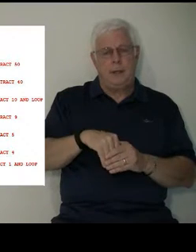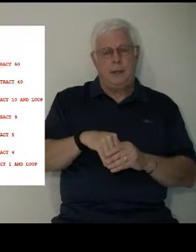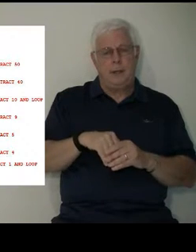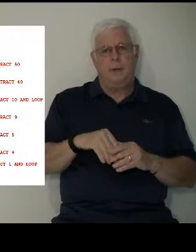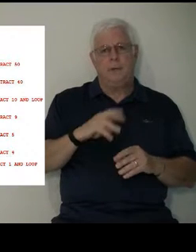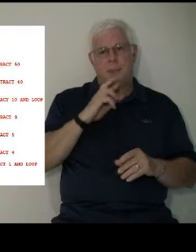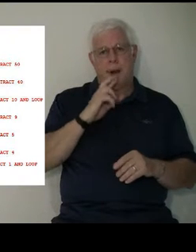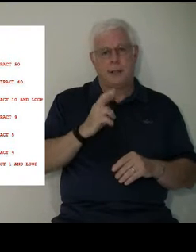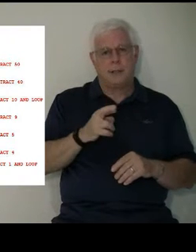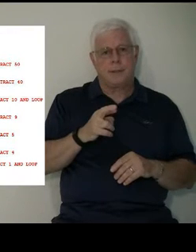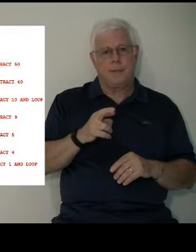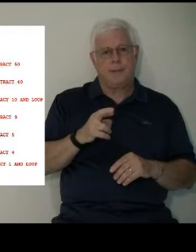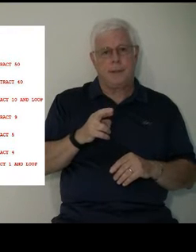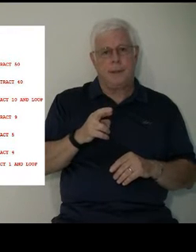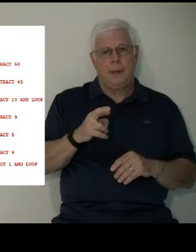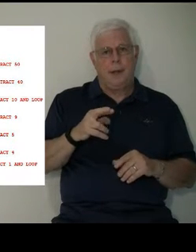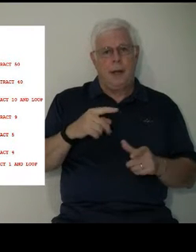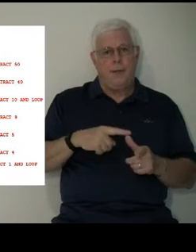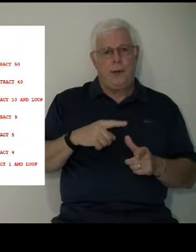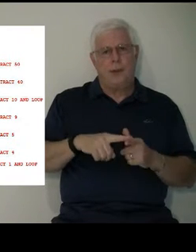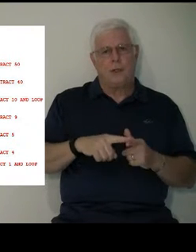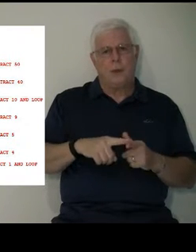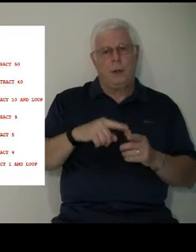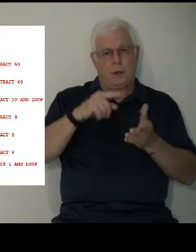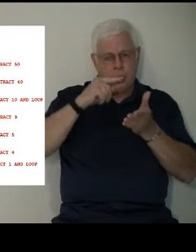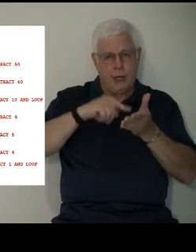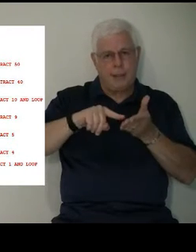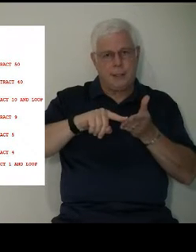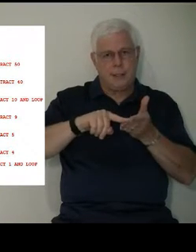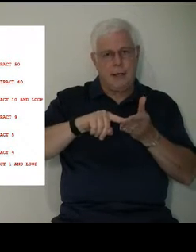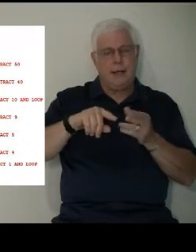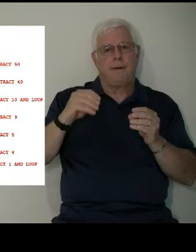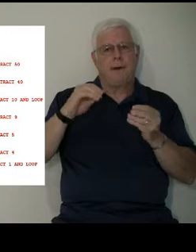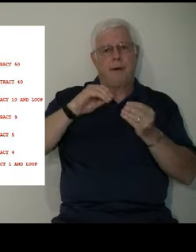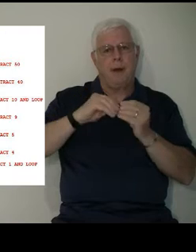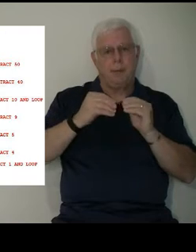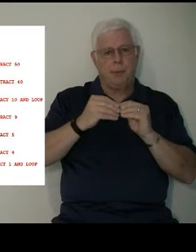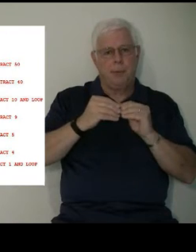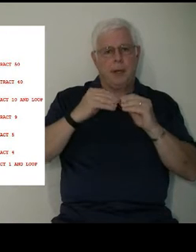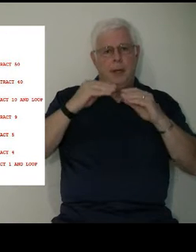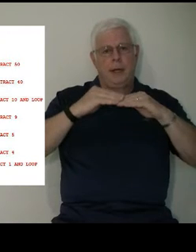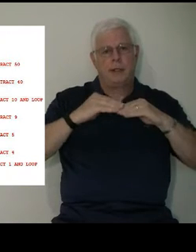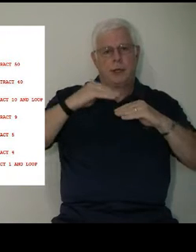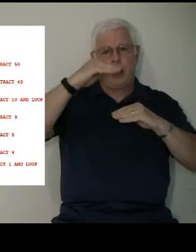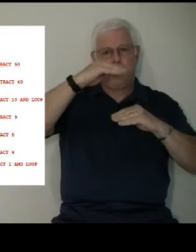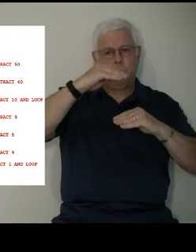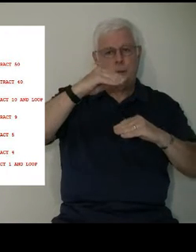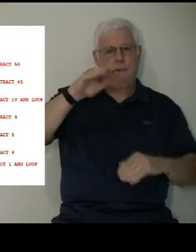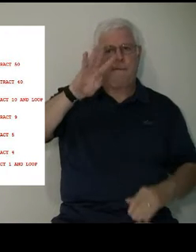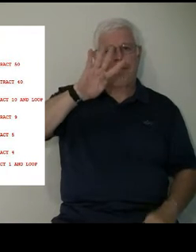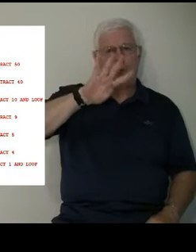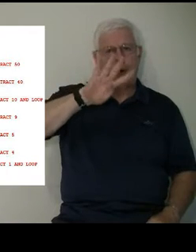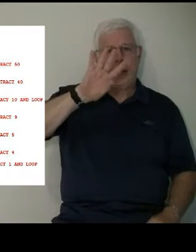the response. And then it's going to check to see if our number is greater than